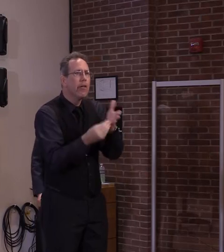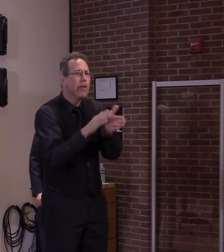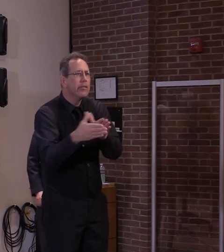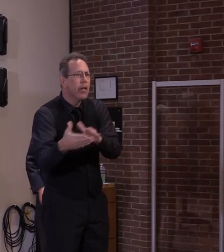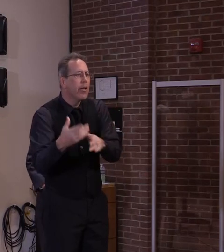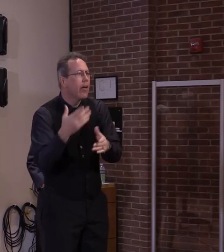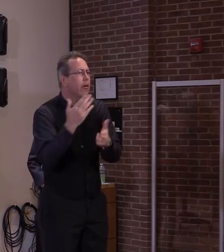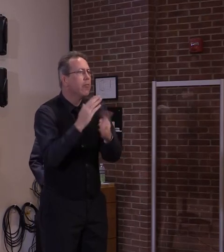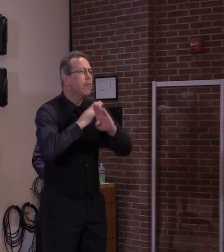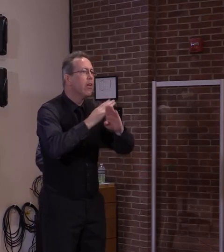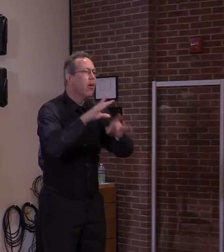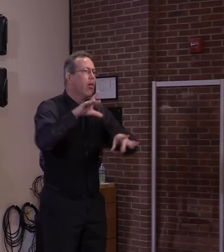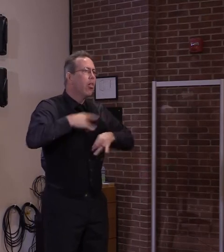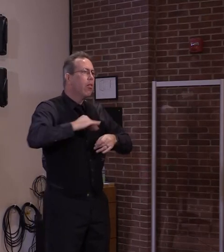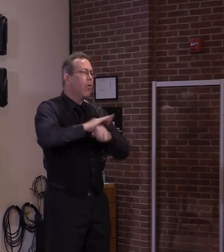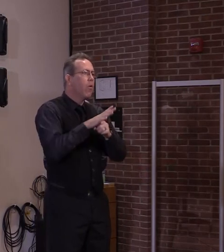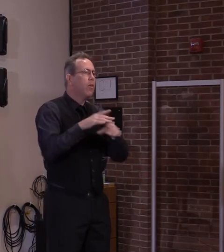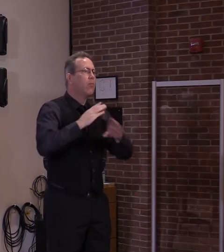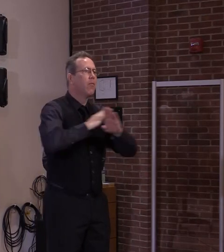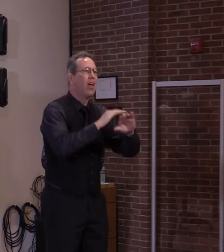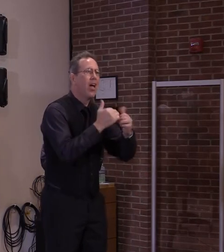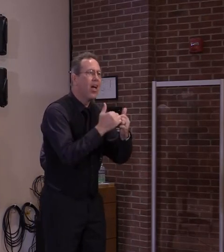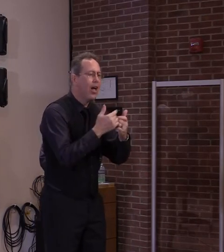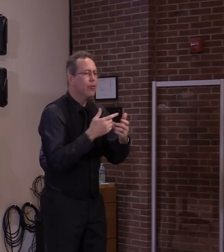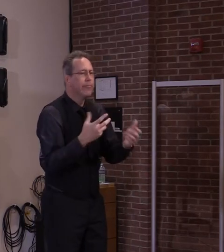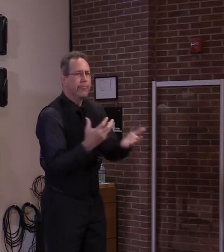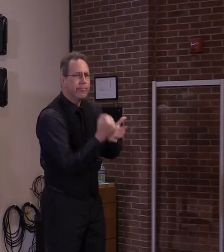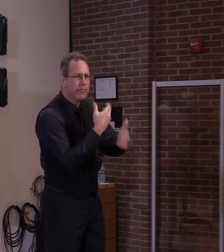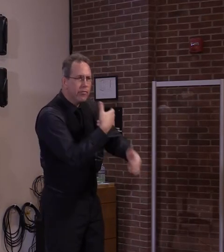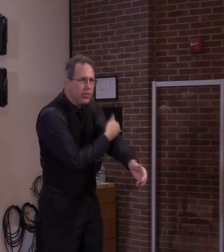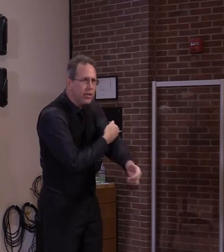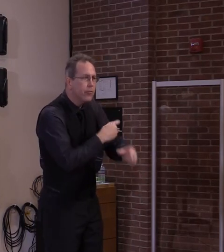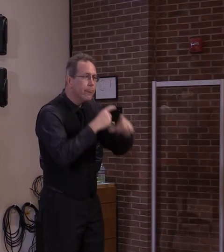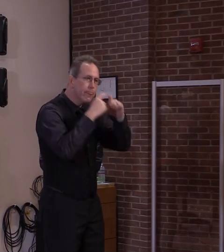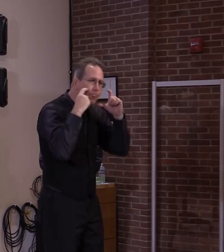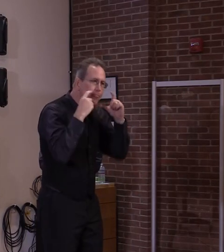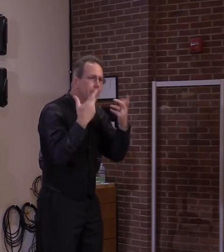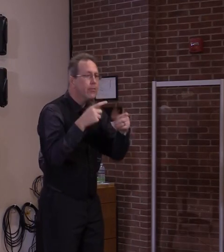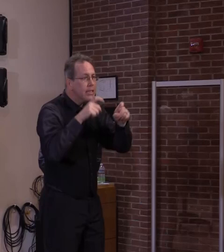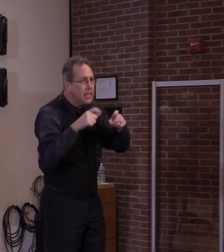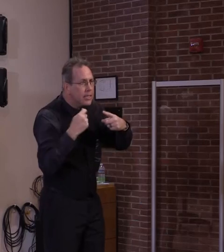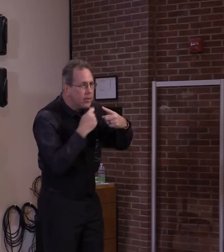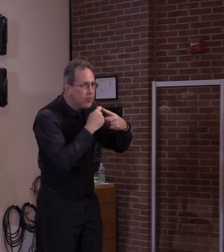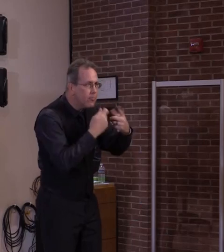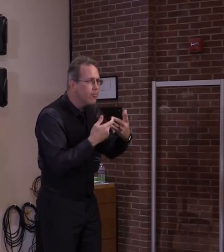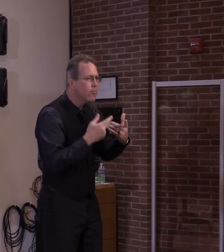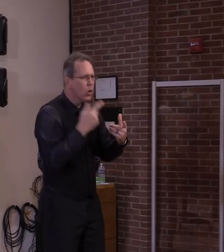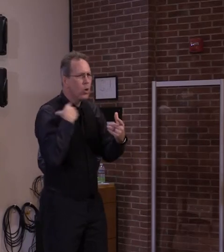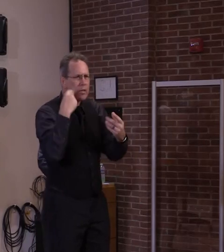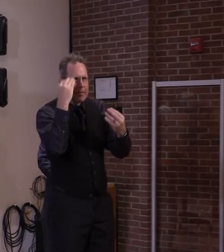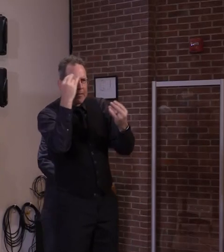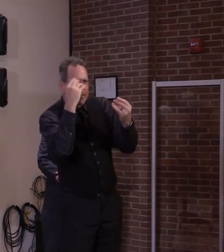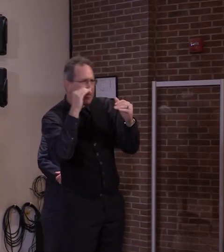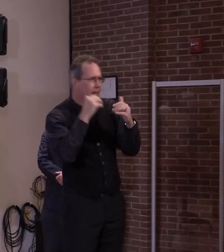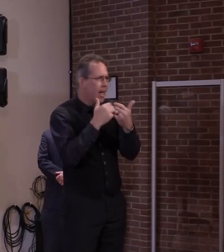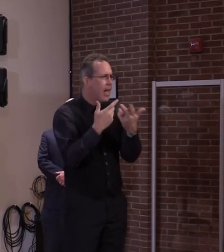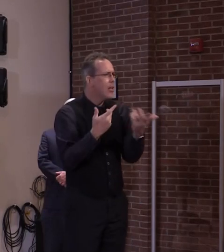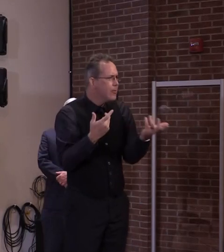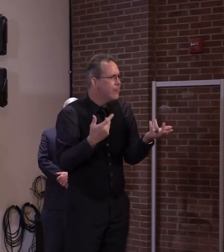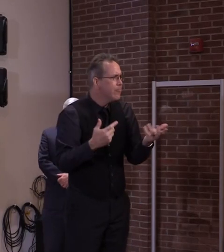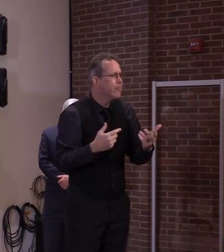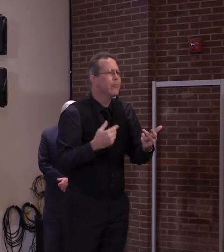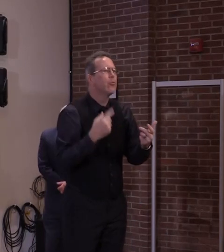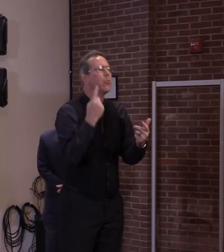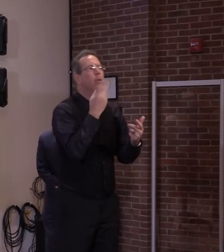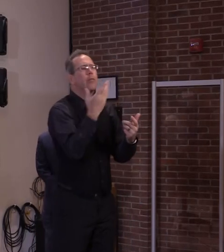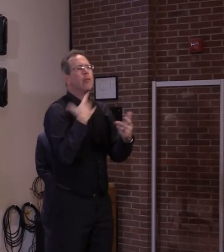our hospitals available for those who really need them. And so I thought to myself, there's an ingredient that we